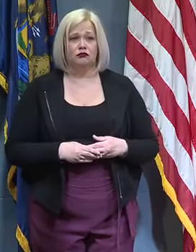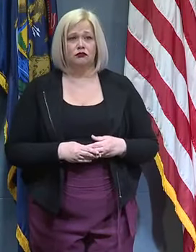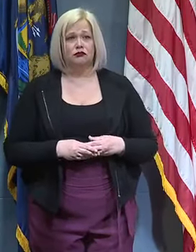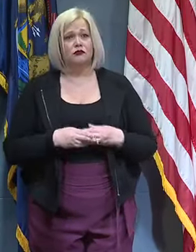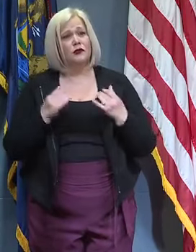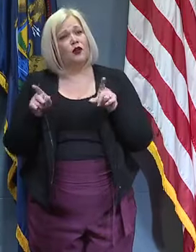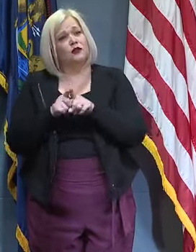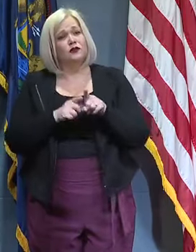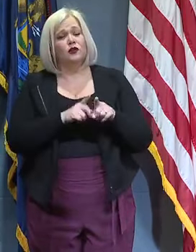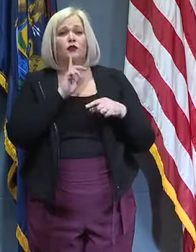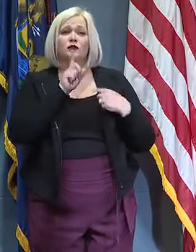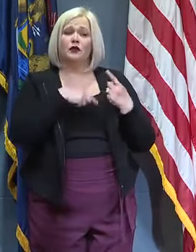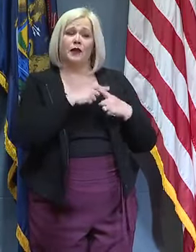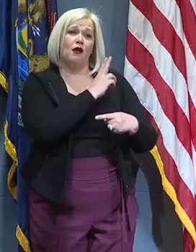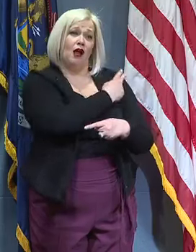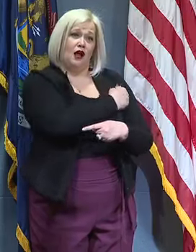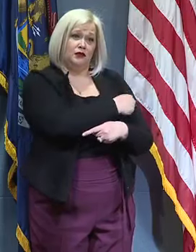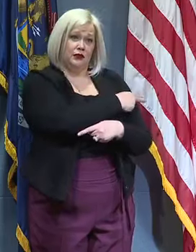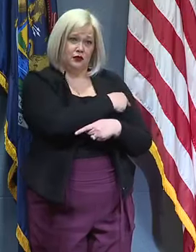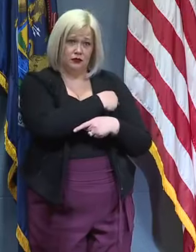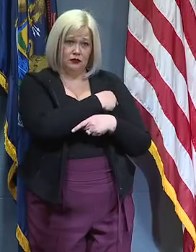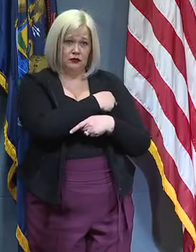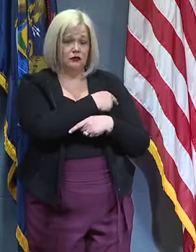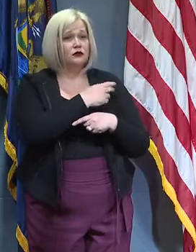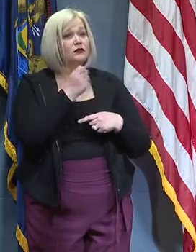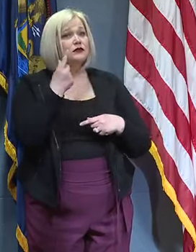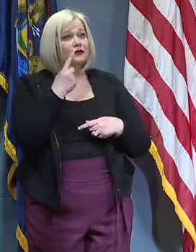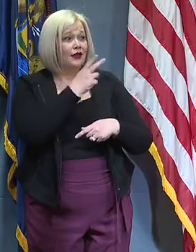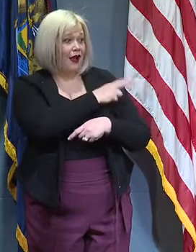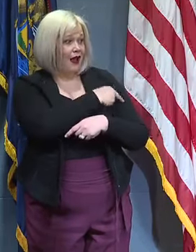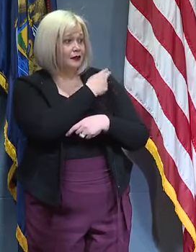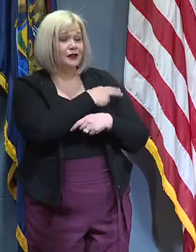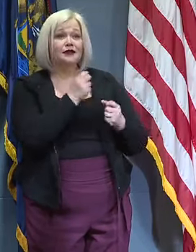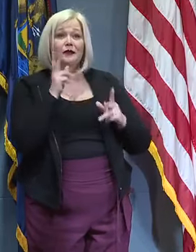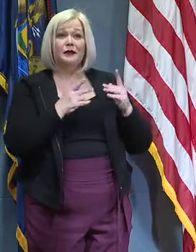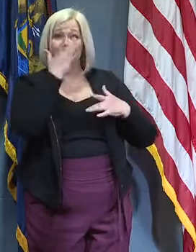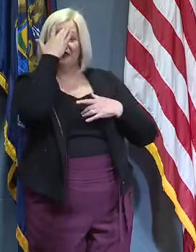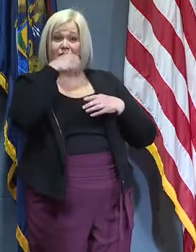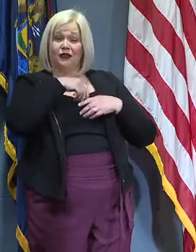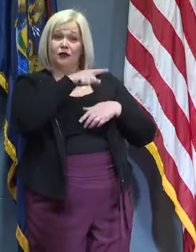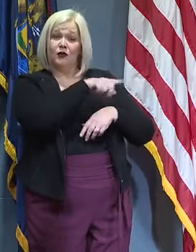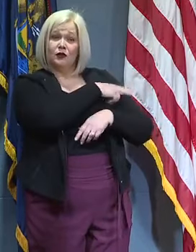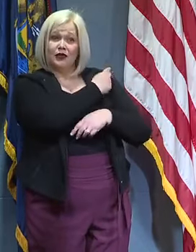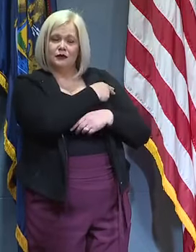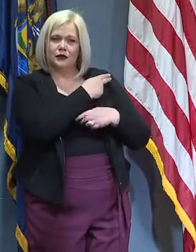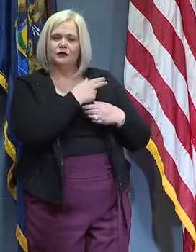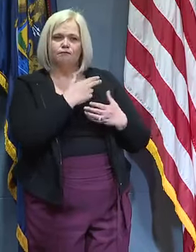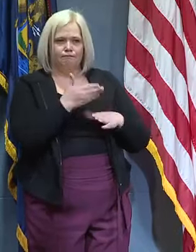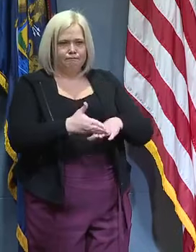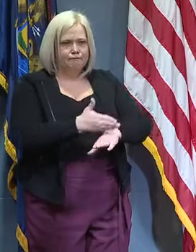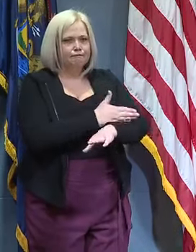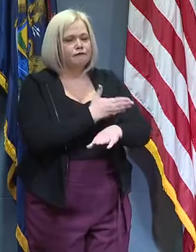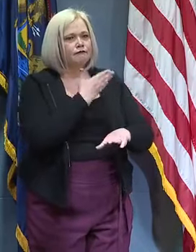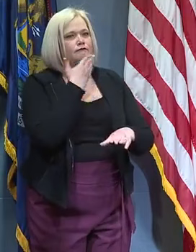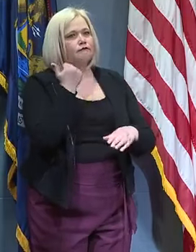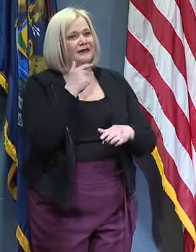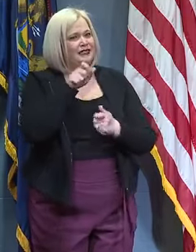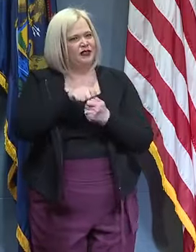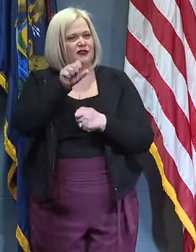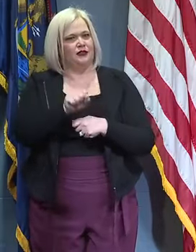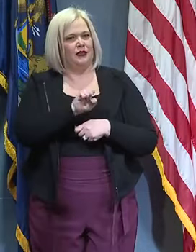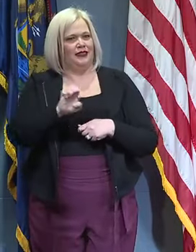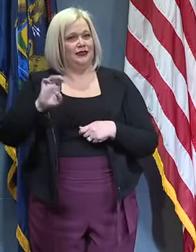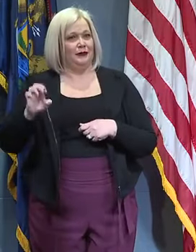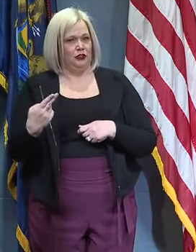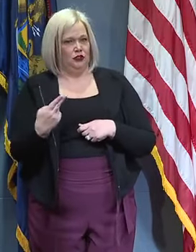hospitals. We are pleased that our hospital capacity is improving over the past several weeks, and particularly in southeastern Michigan. I've